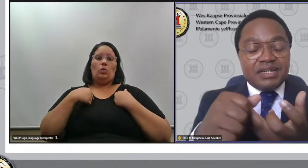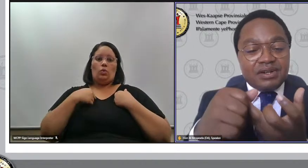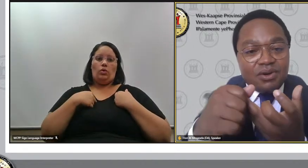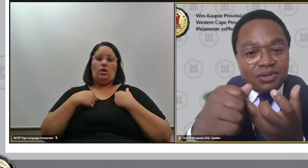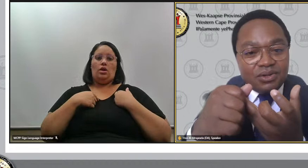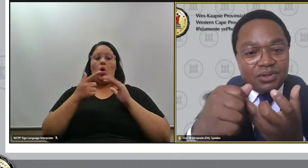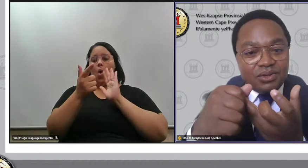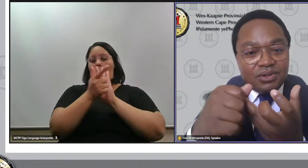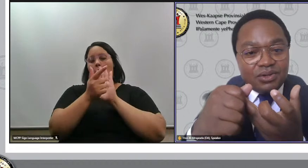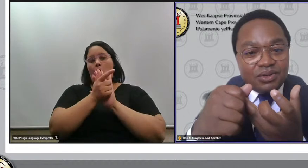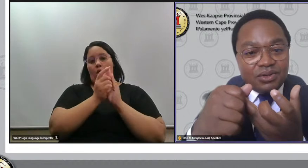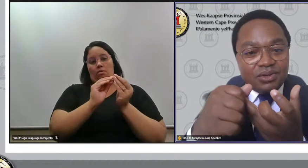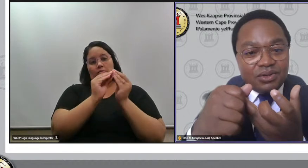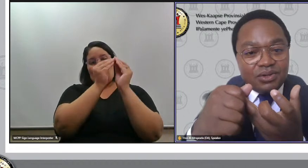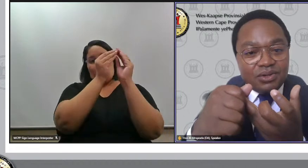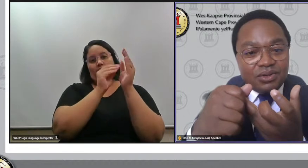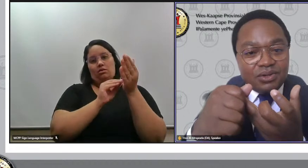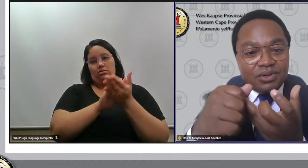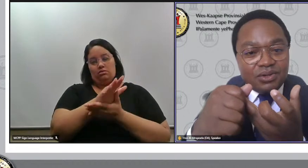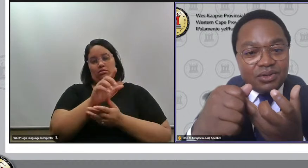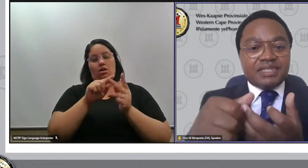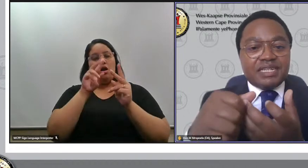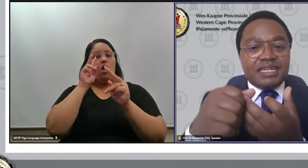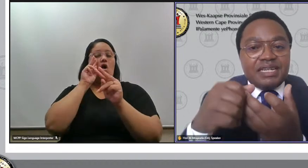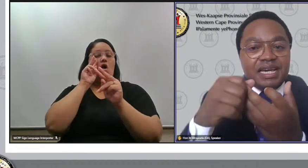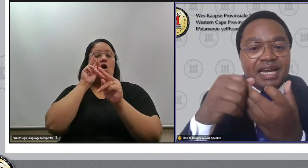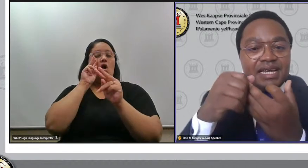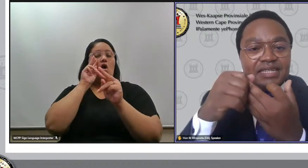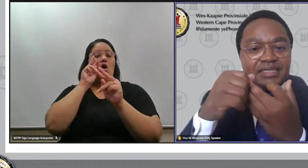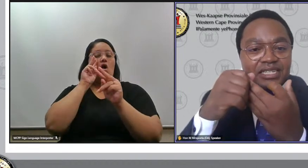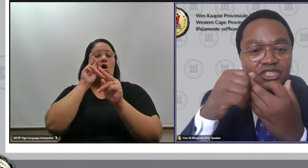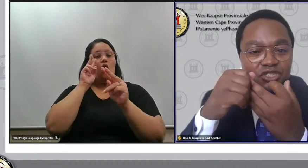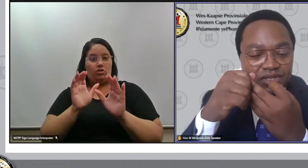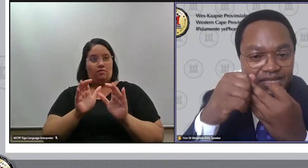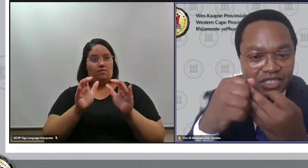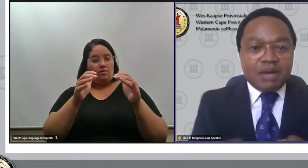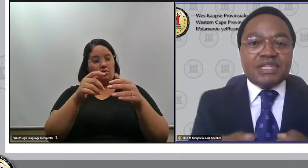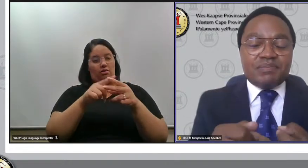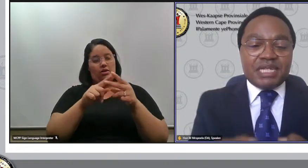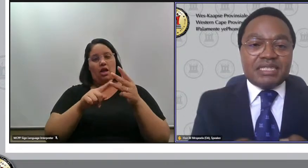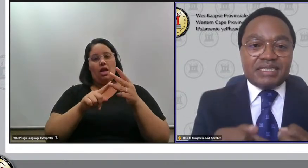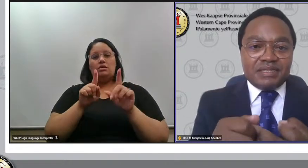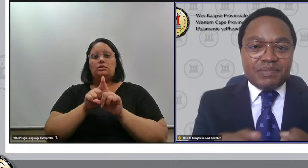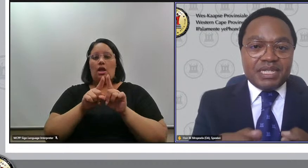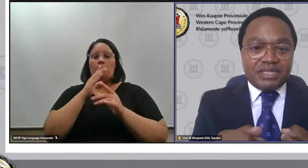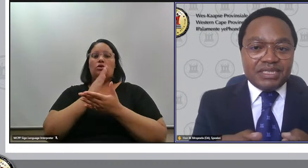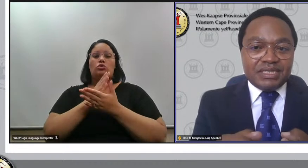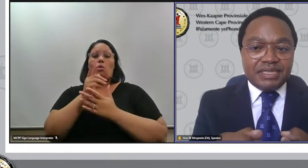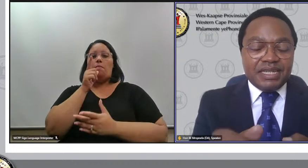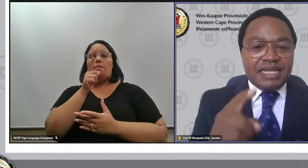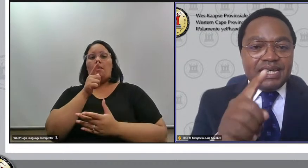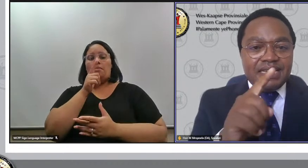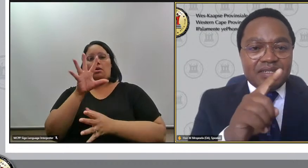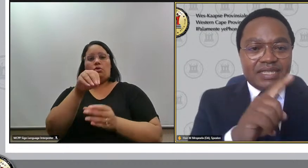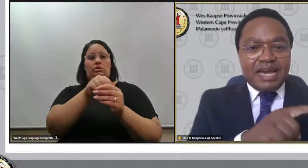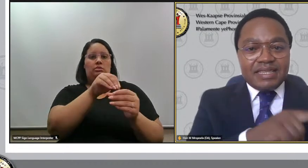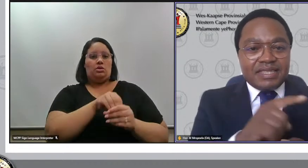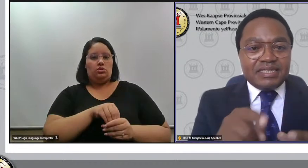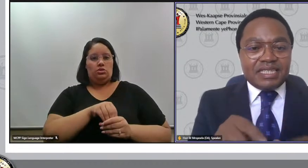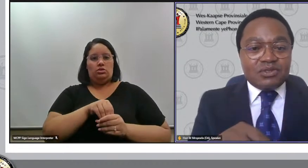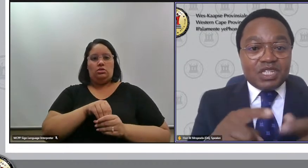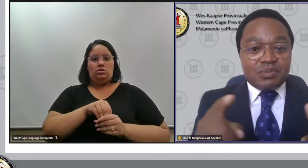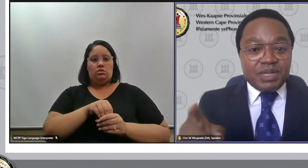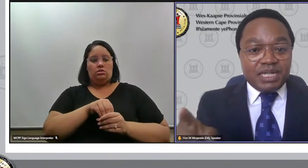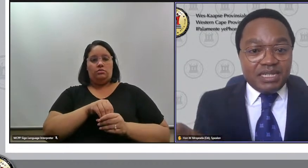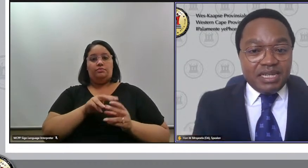laws, conduct oversight over the affairs of the executive, and ensure that there's public participation. And